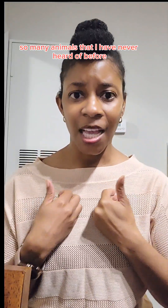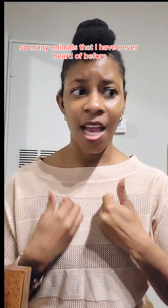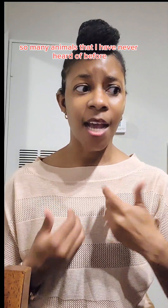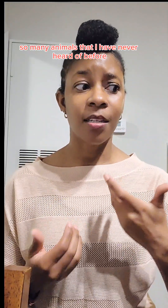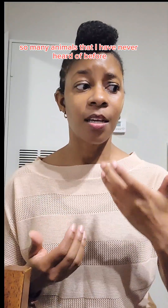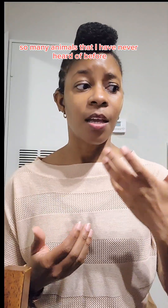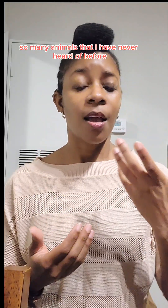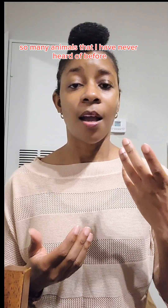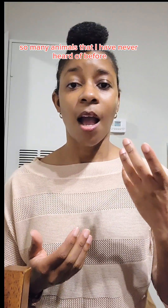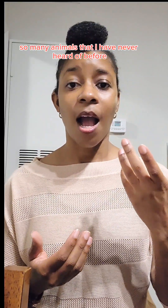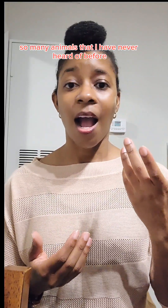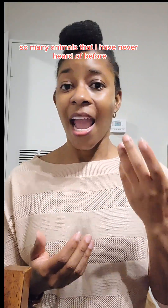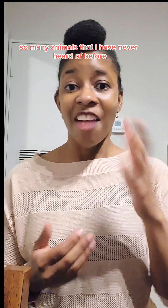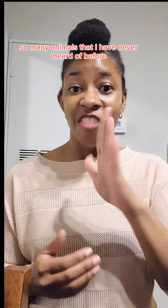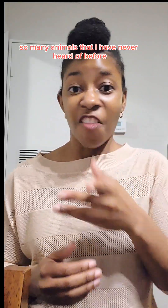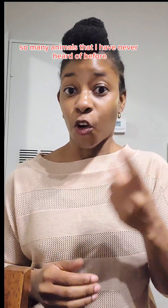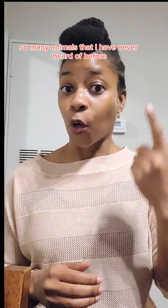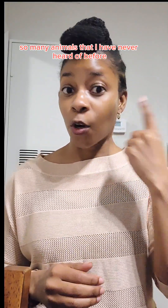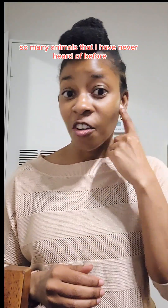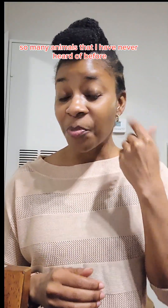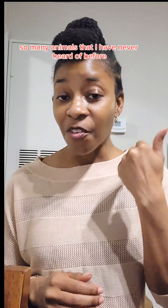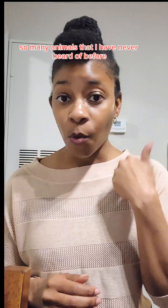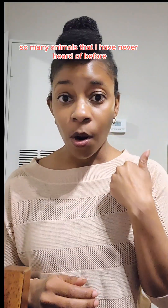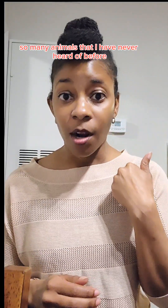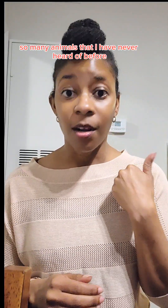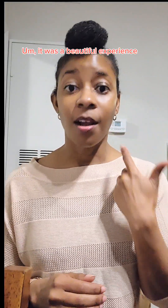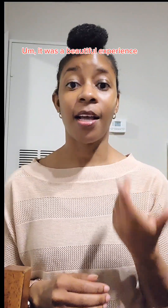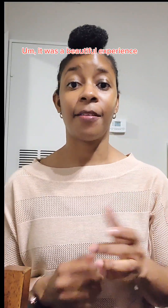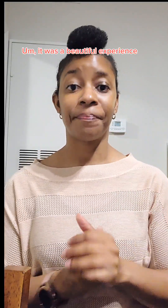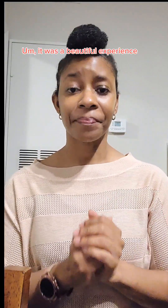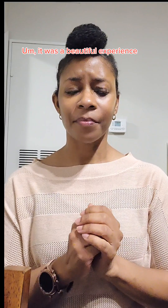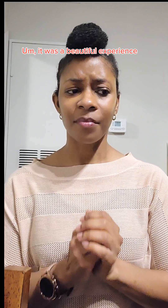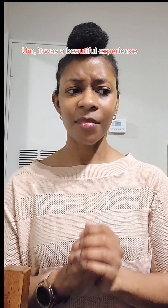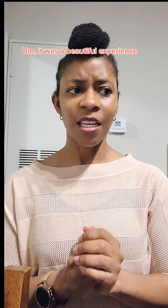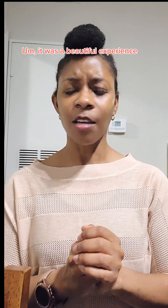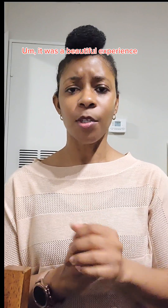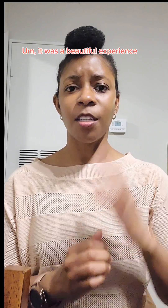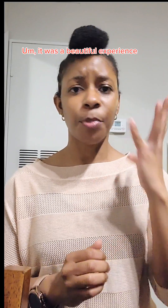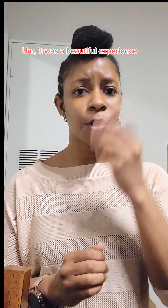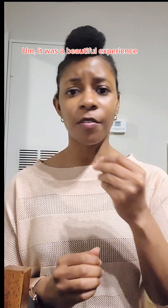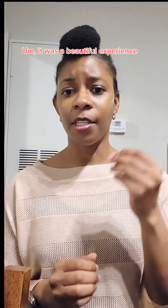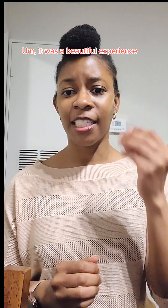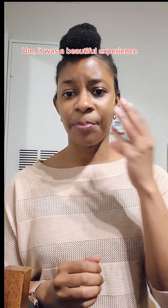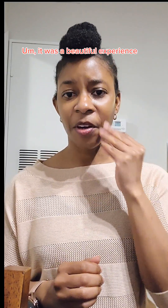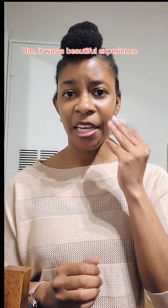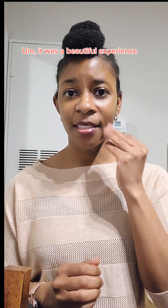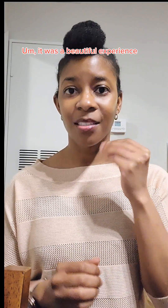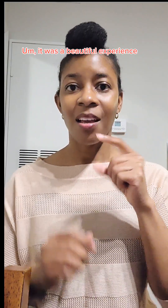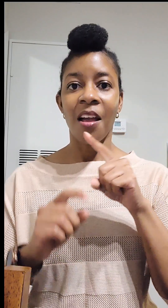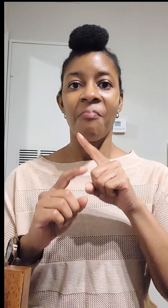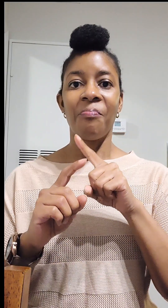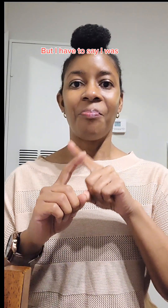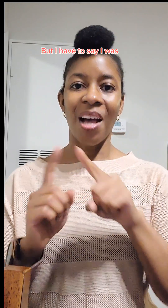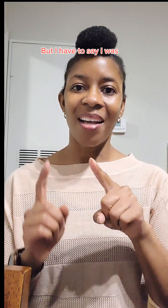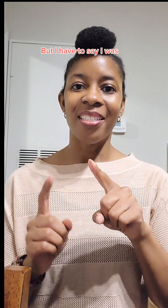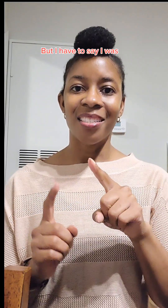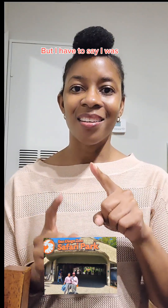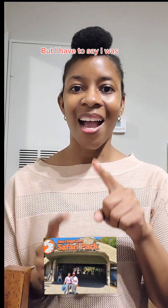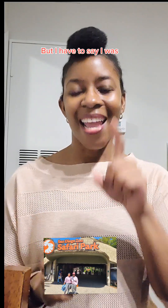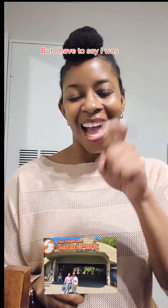that I have never heard of before. It was a beautiful experience, but I have